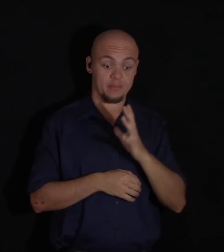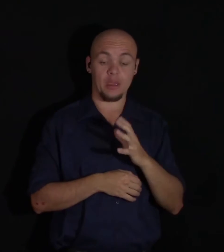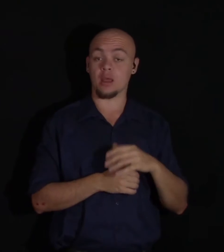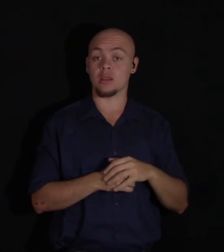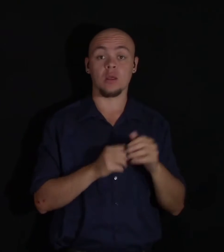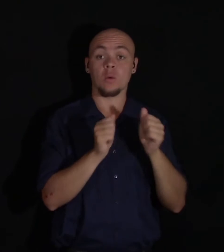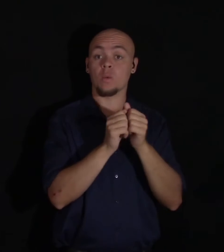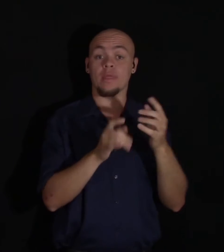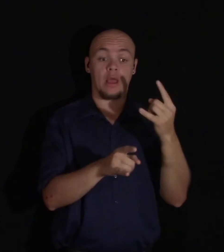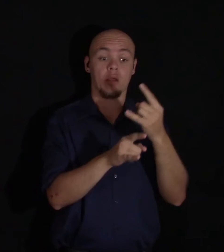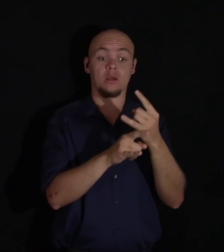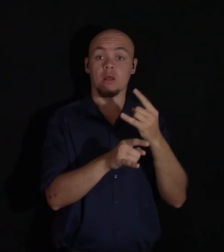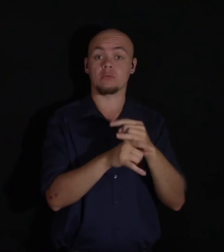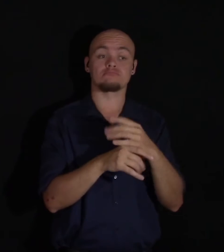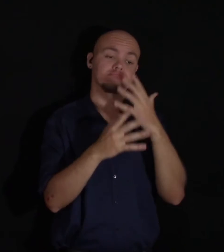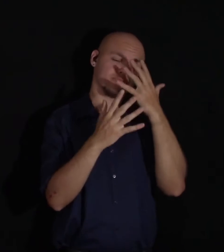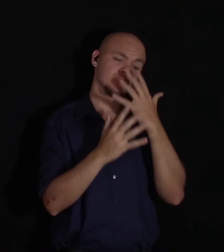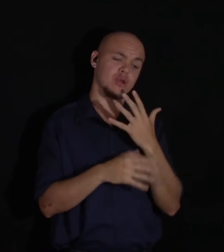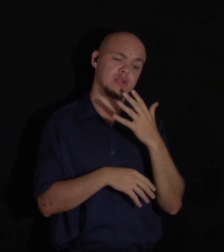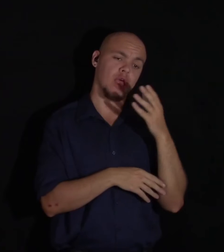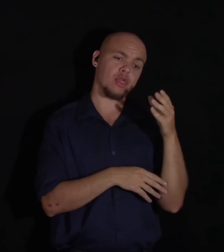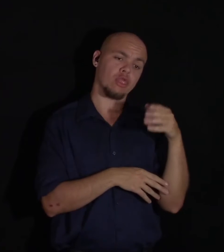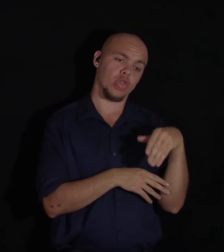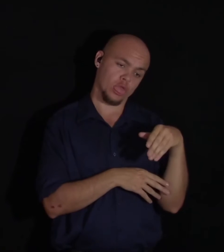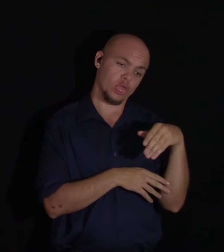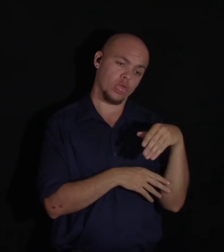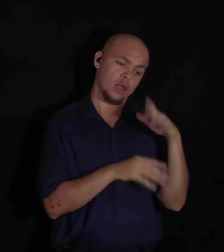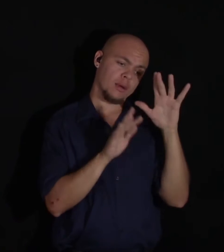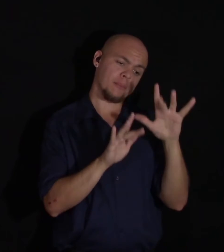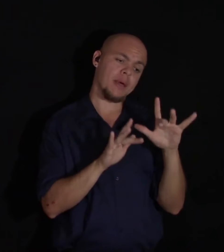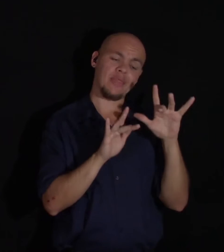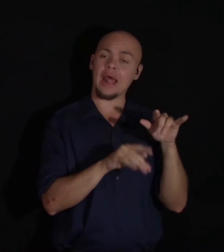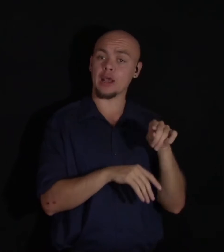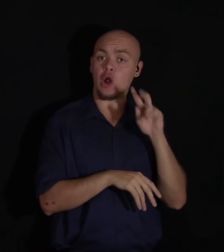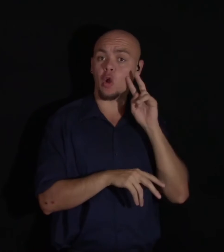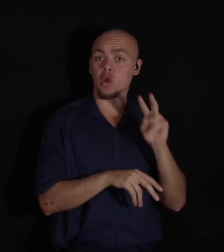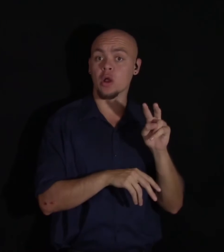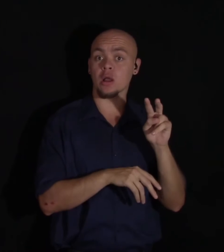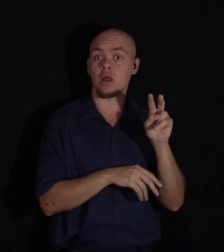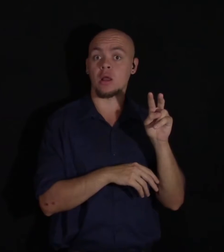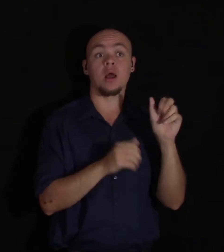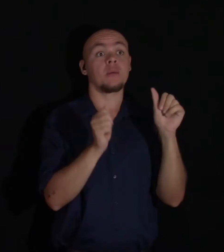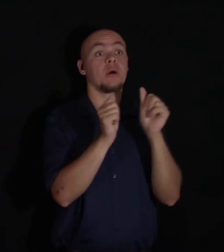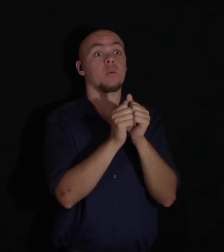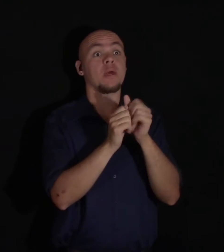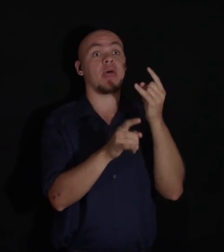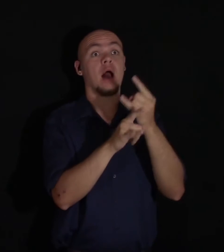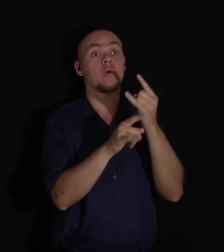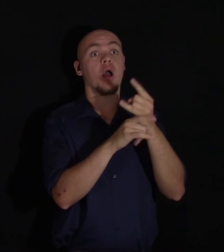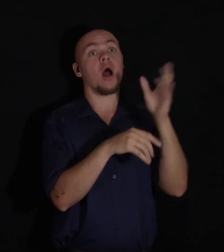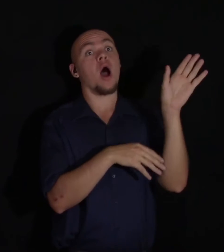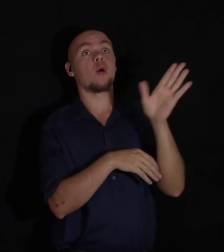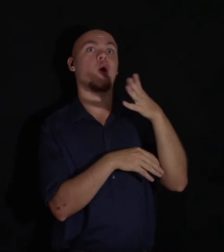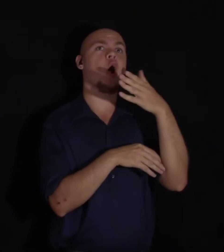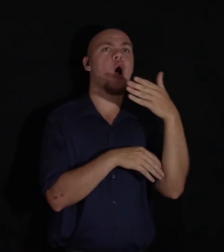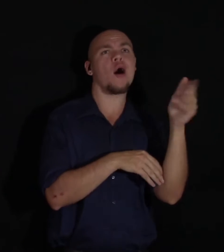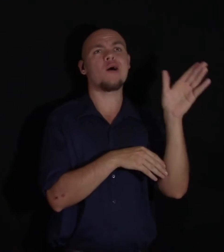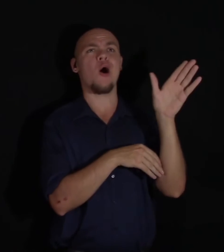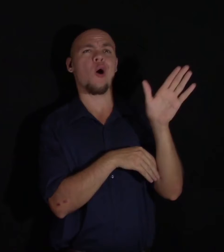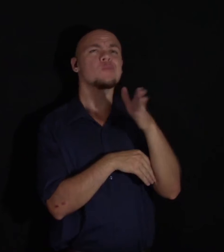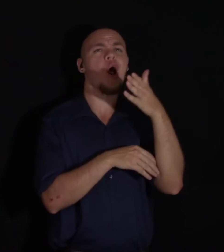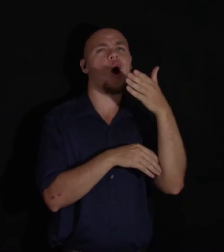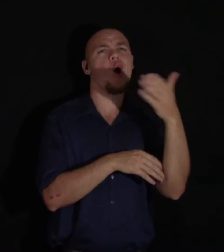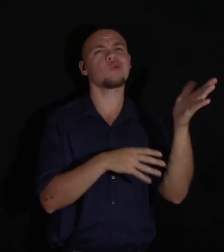Without alcohol. So sad. Pathetic. He's so sad. Look. Oh, but with alcohol. Wow. Look at him.